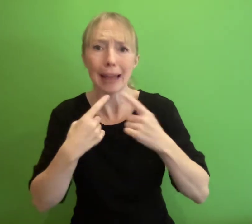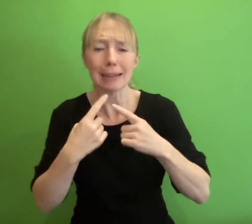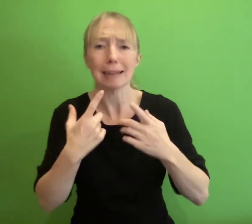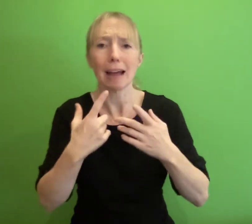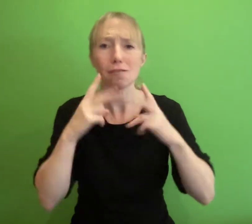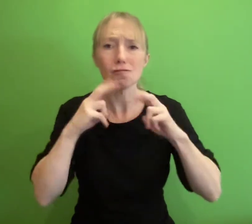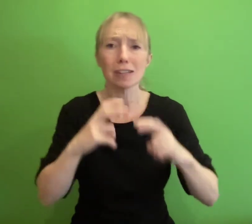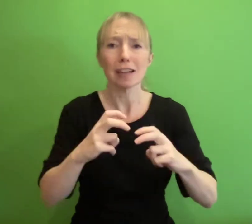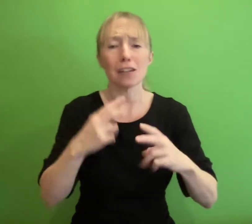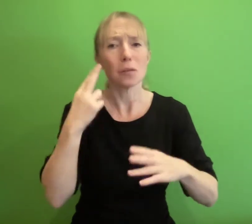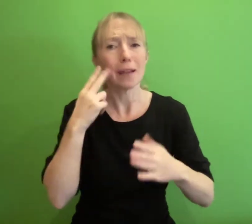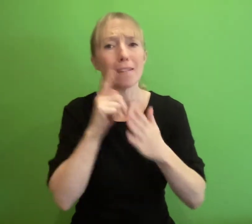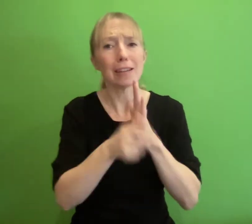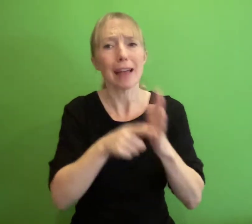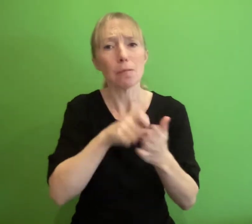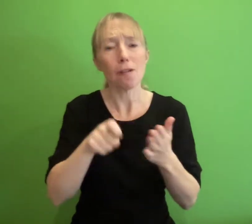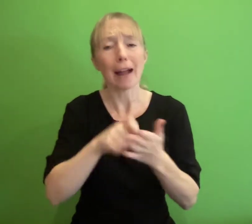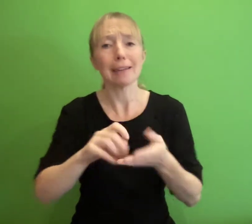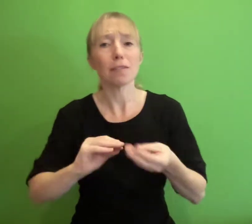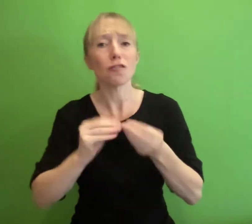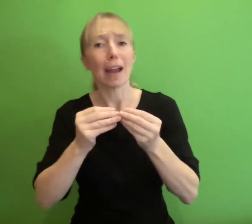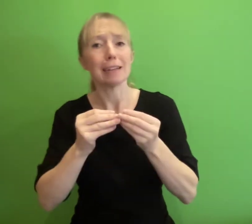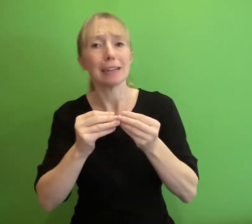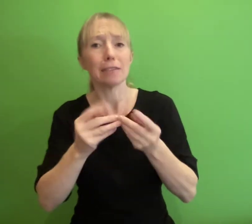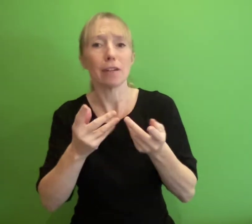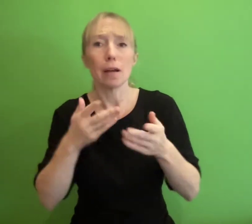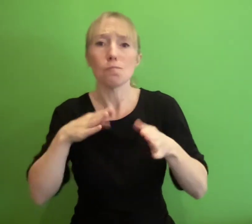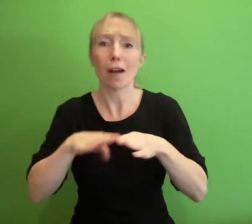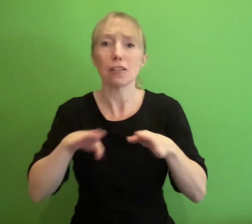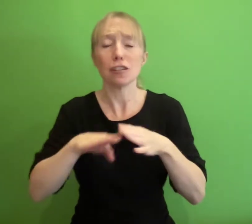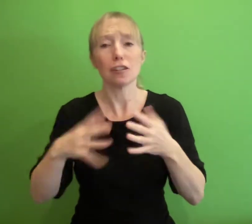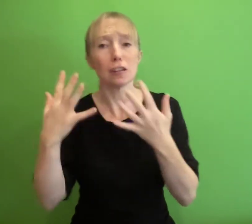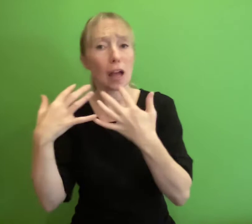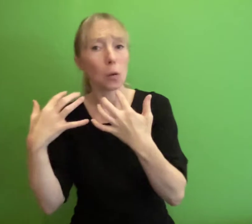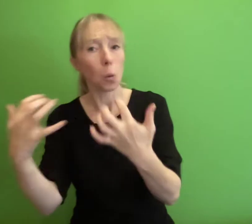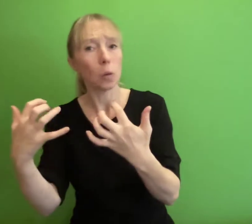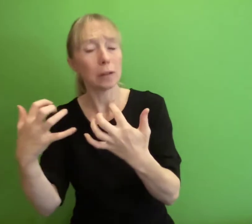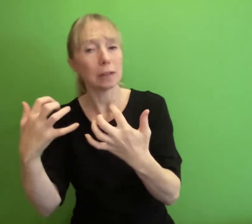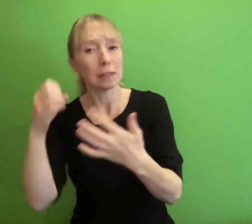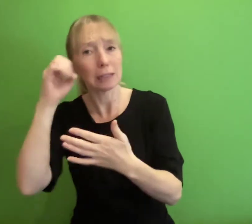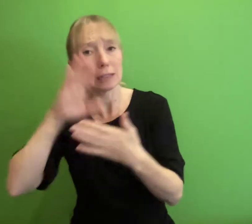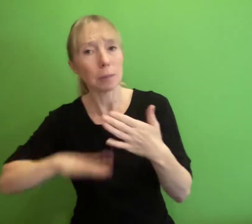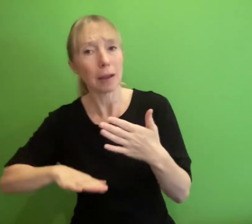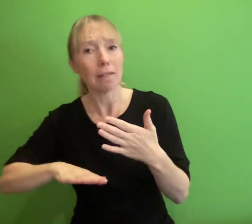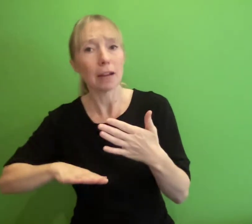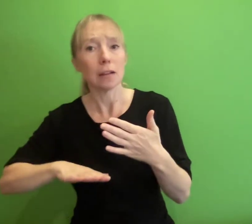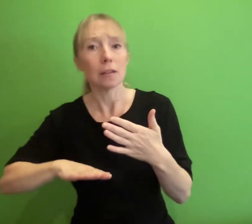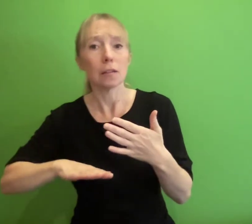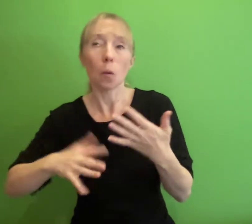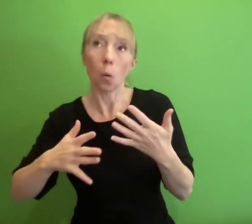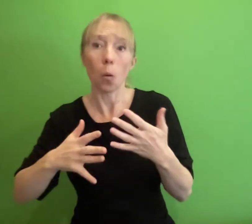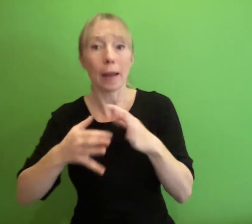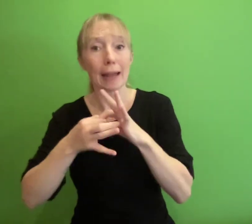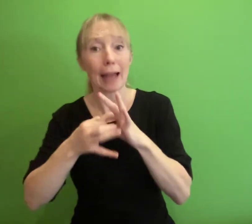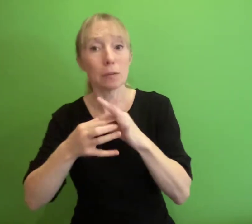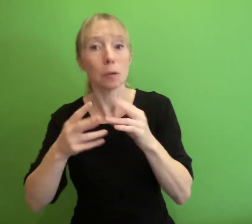writers, creative practitioners, and audiences' experience of and engagement with literature activities